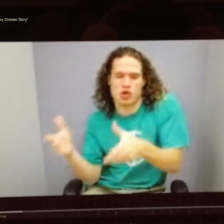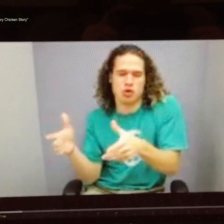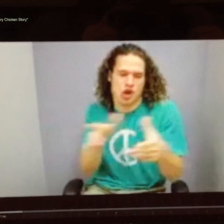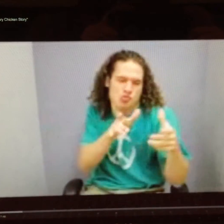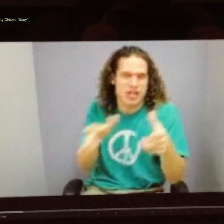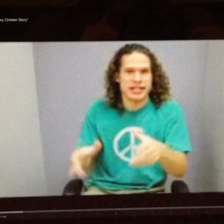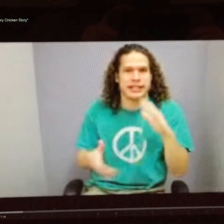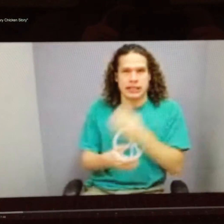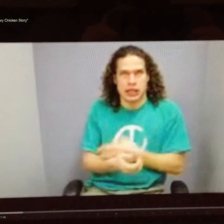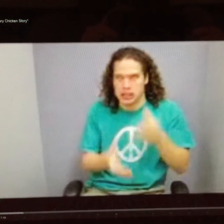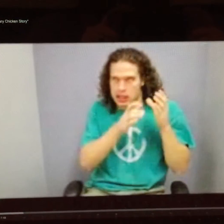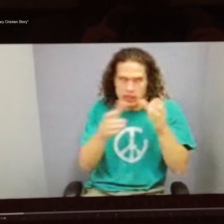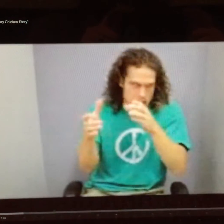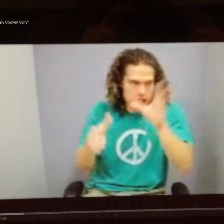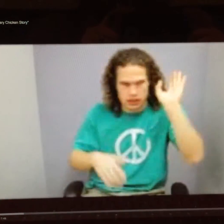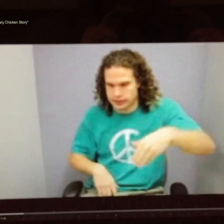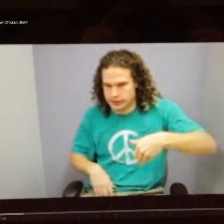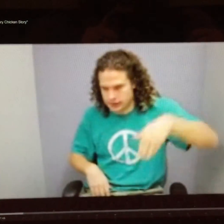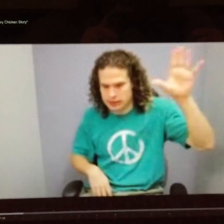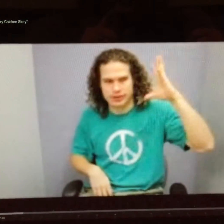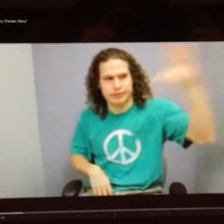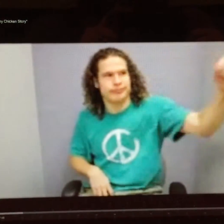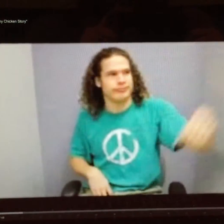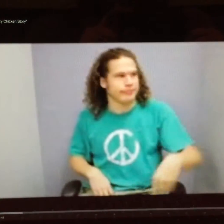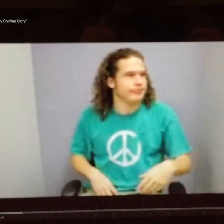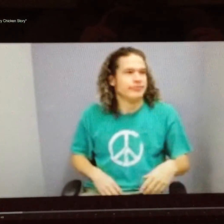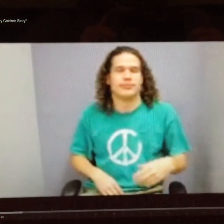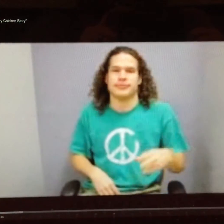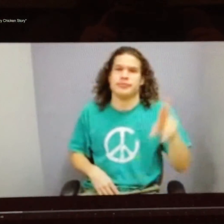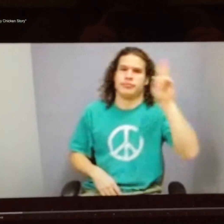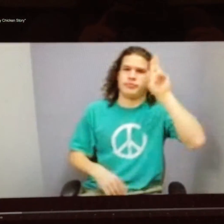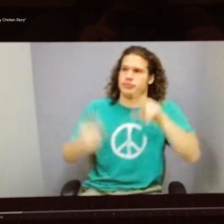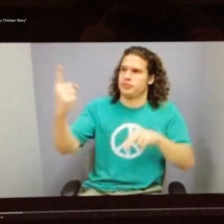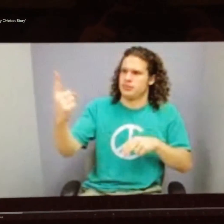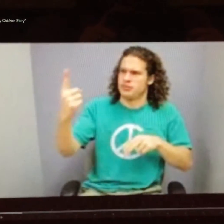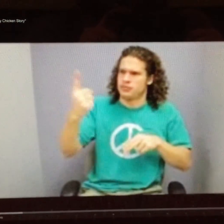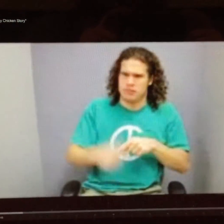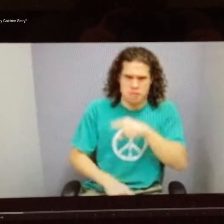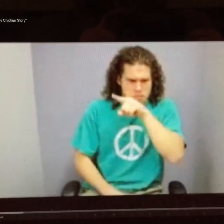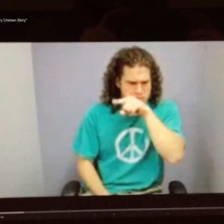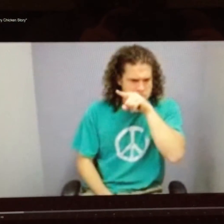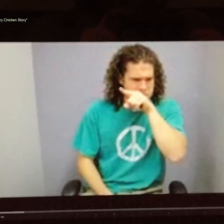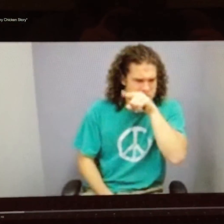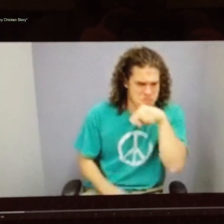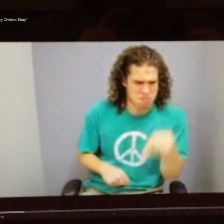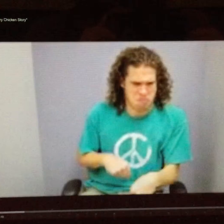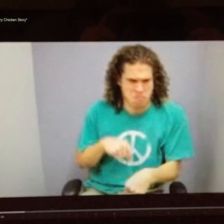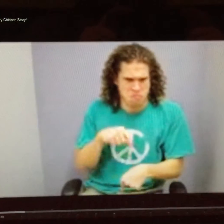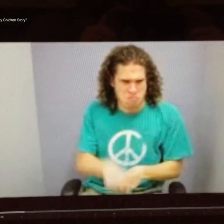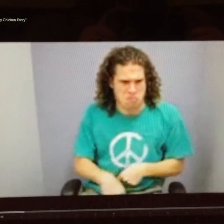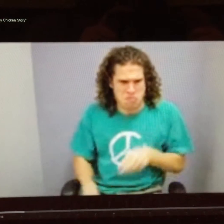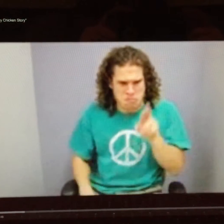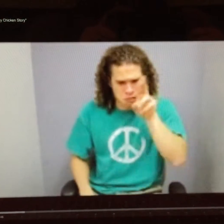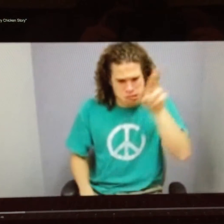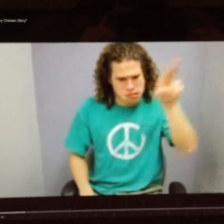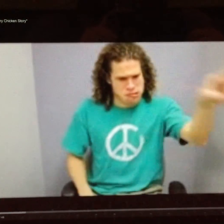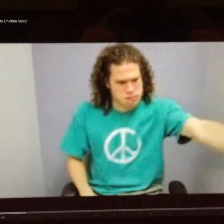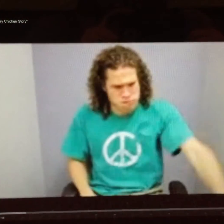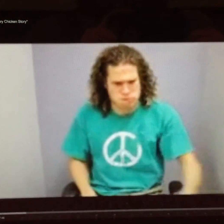said, or rather, her parents were in the car, and she said, "Bye, Mom, love you," and they dropped him off, and she walked into the